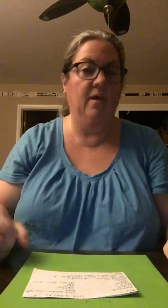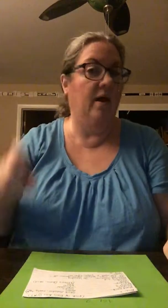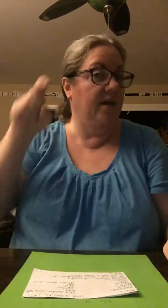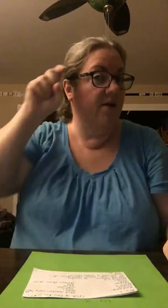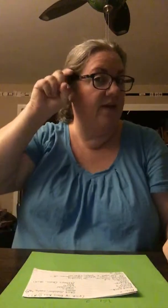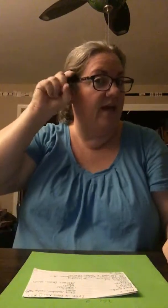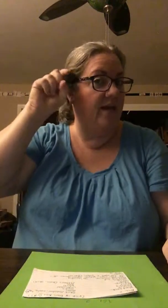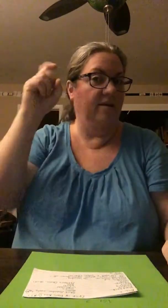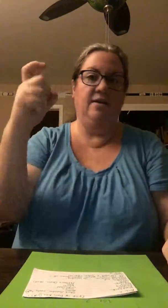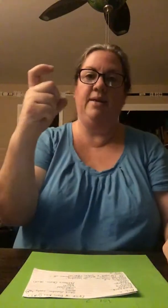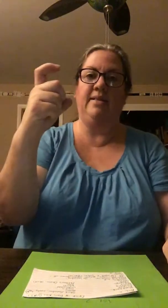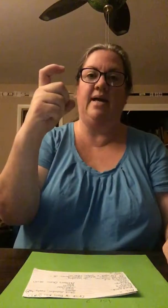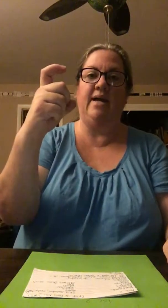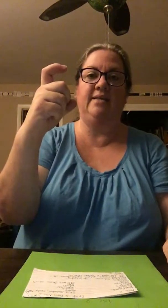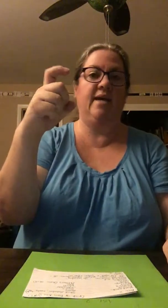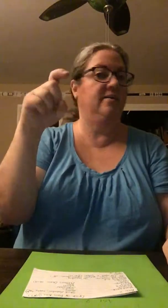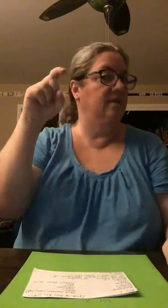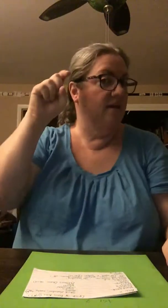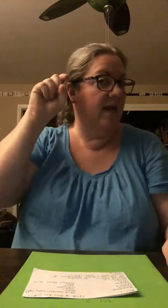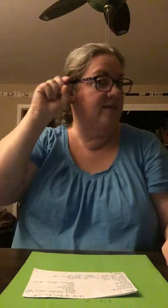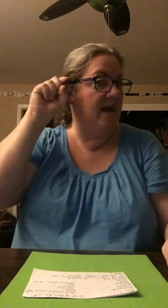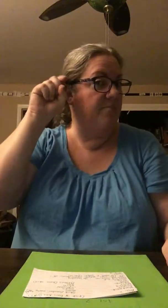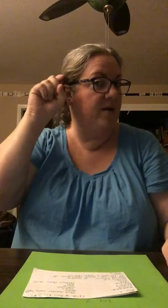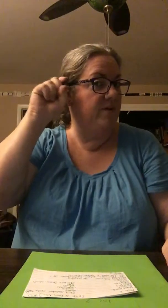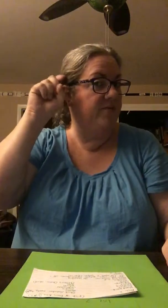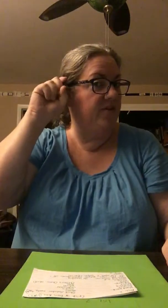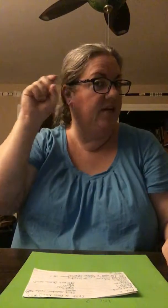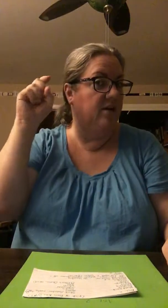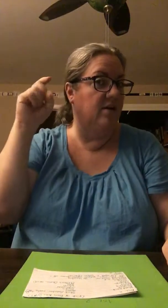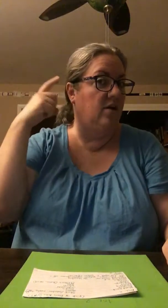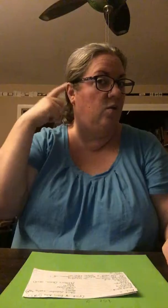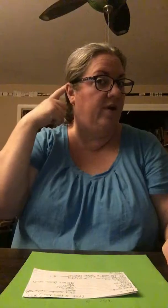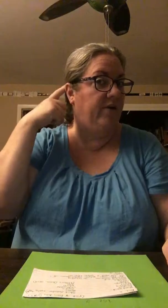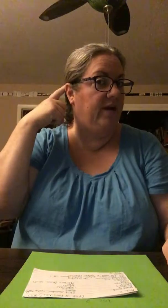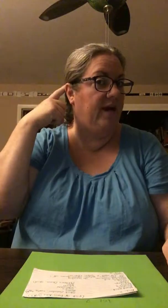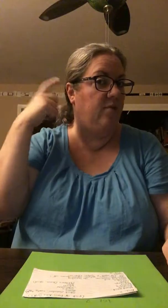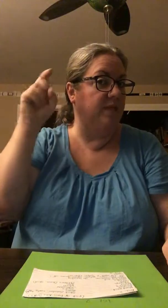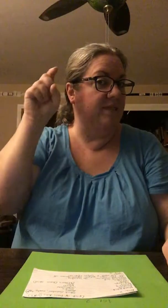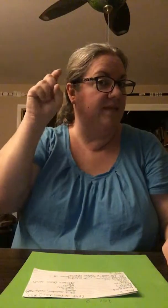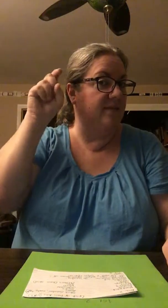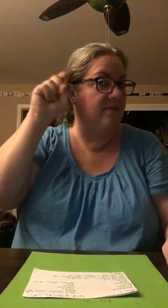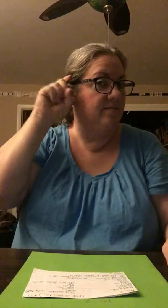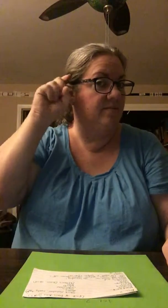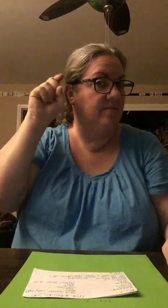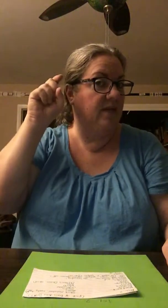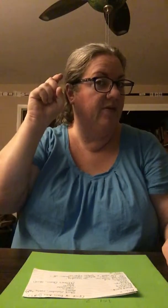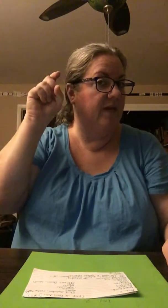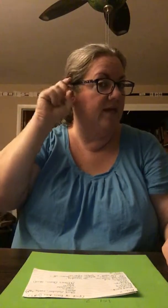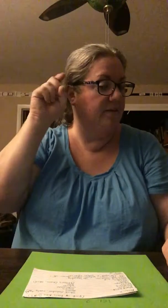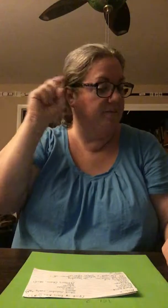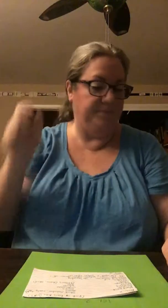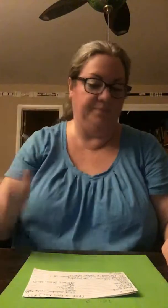A hearing aid. Make that X hand and tap right above your ear where a hearing aid normally sits. Hearing aid.